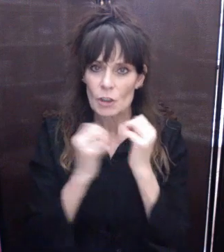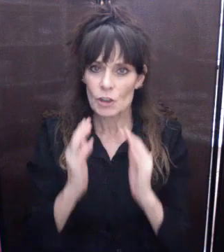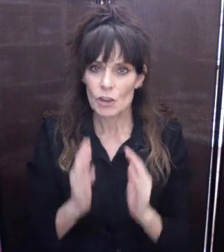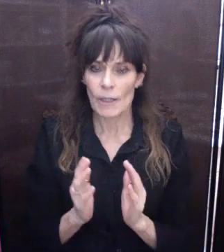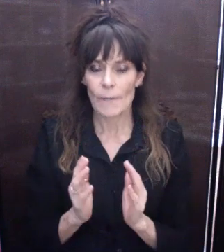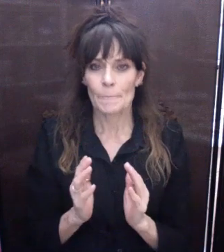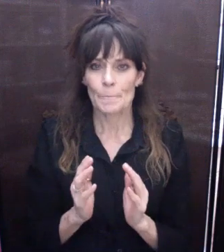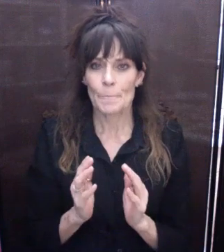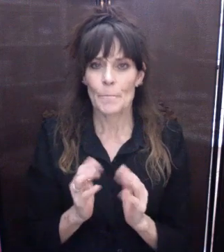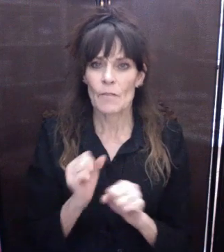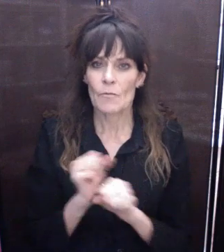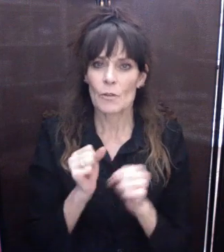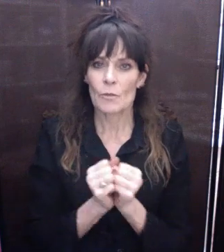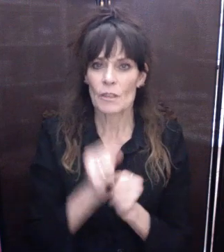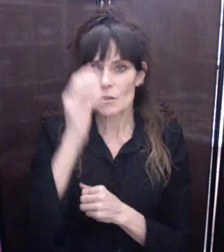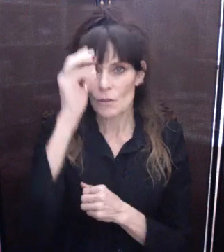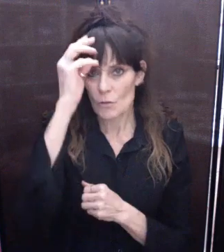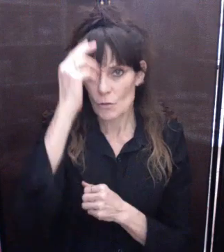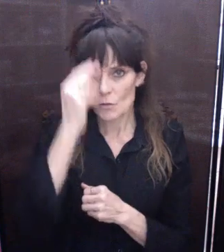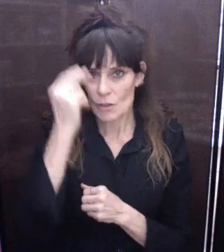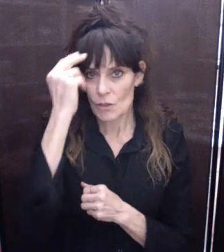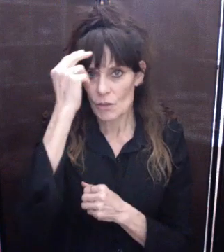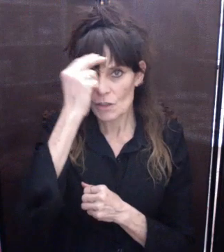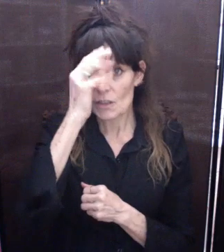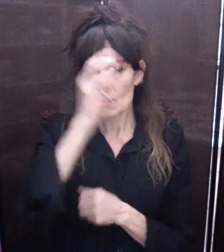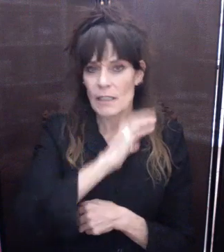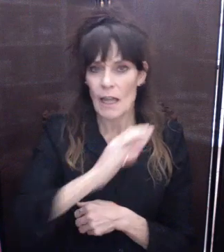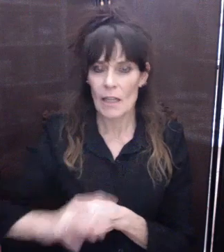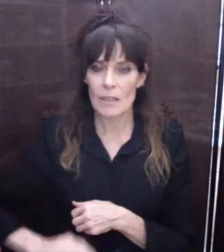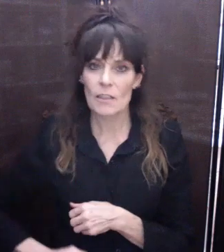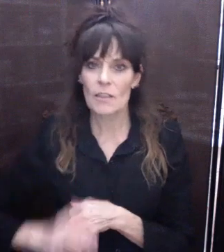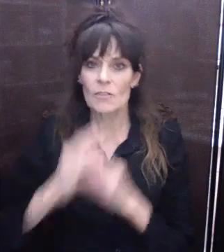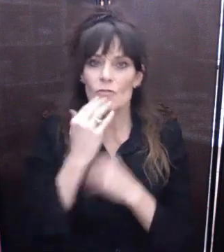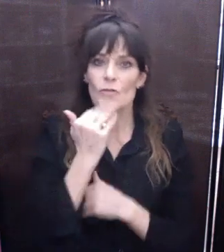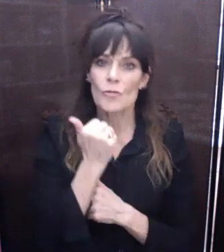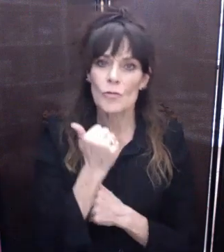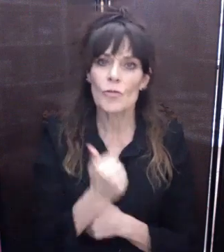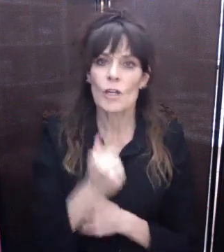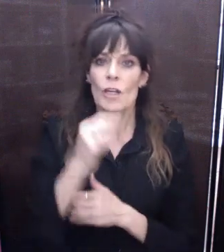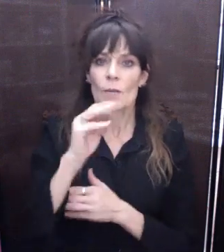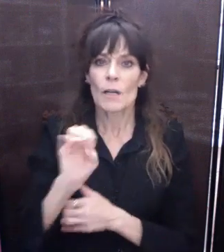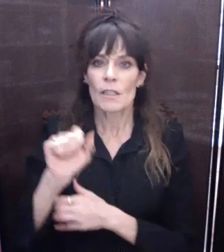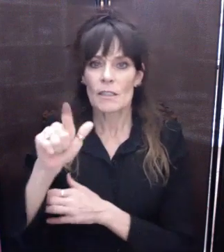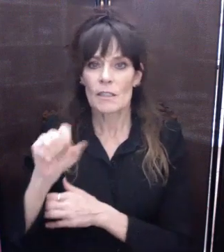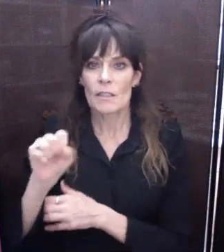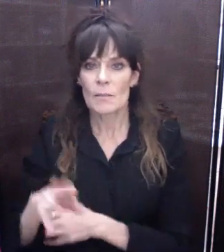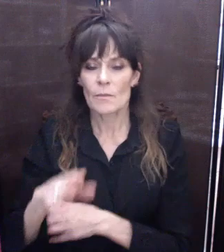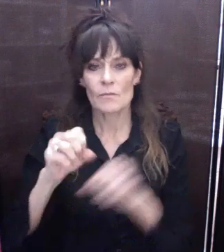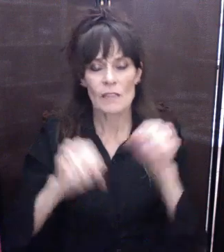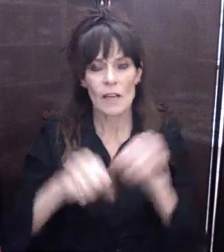I've worked with Christians, I've worked with Catholics, I've worked with a Jew, a Muslim, I've worked with agnostics, and I've worked with